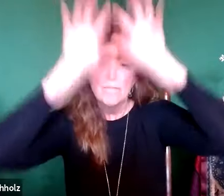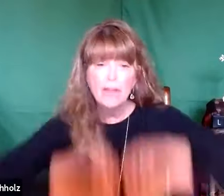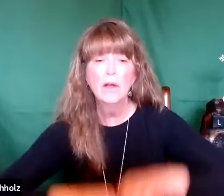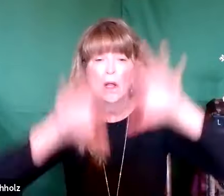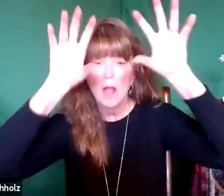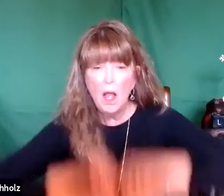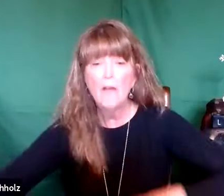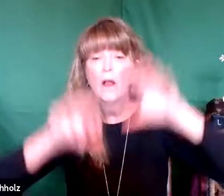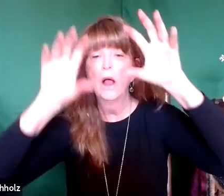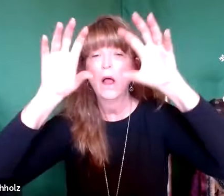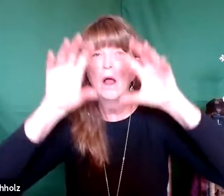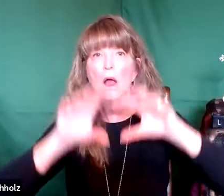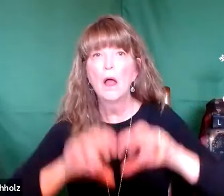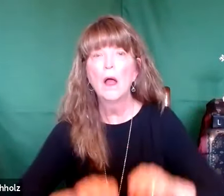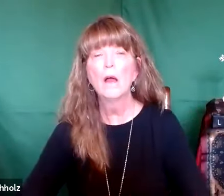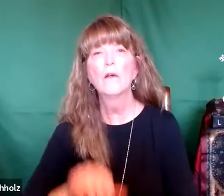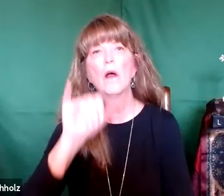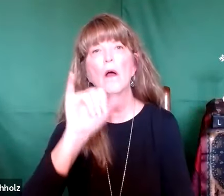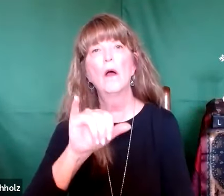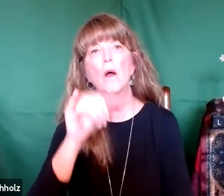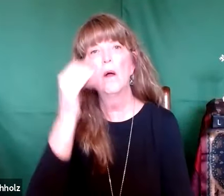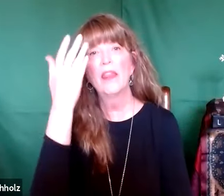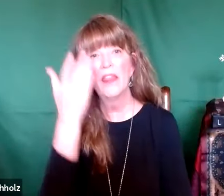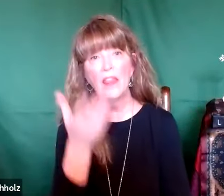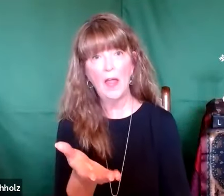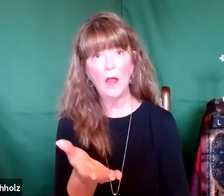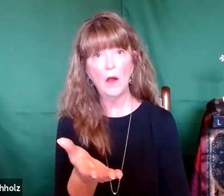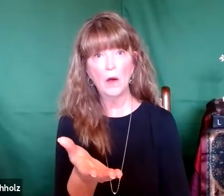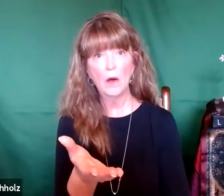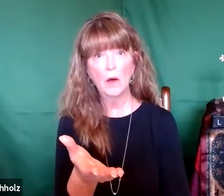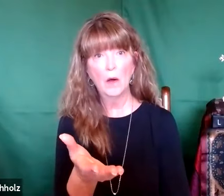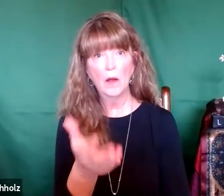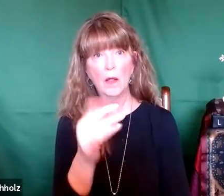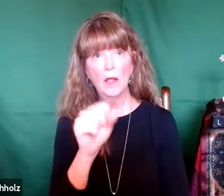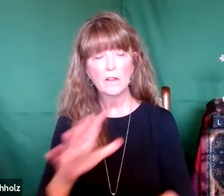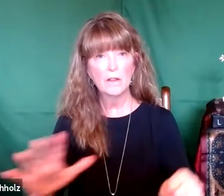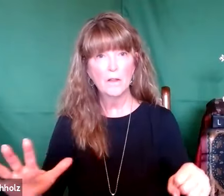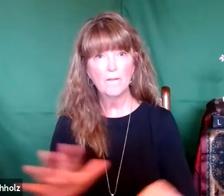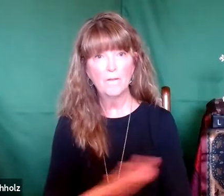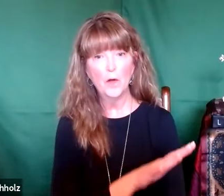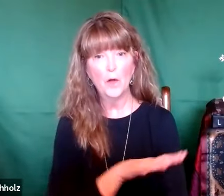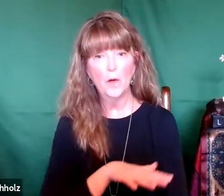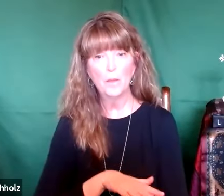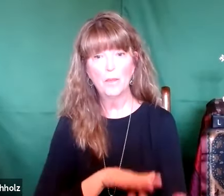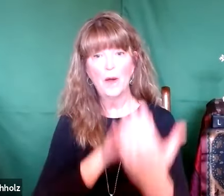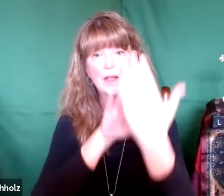And when that curtain was torn, and when our curtains come down, what we will see right in front of